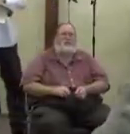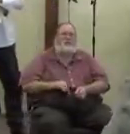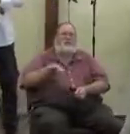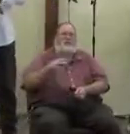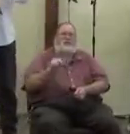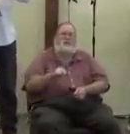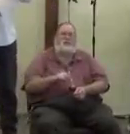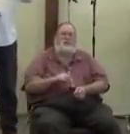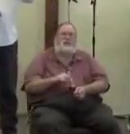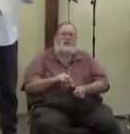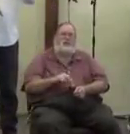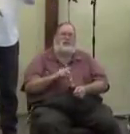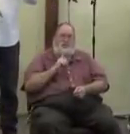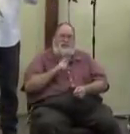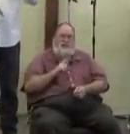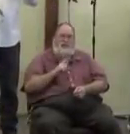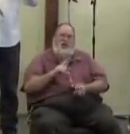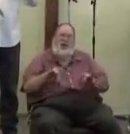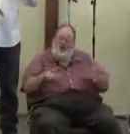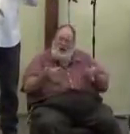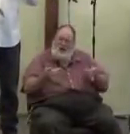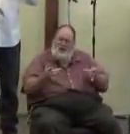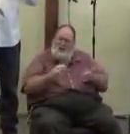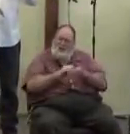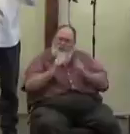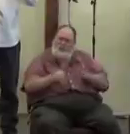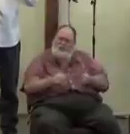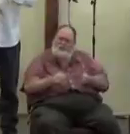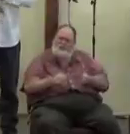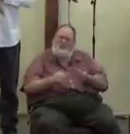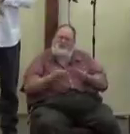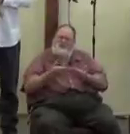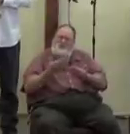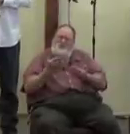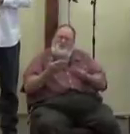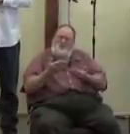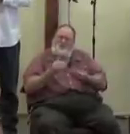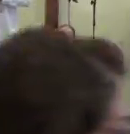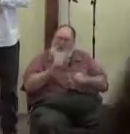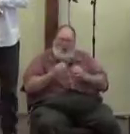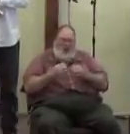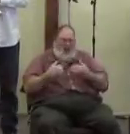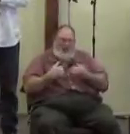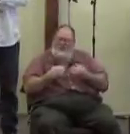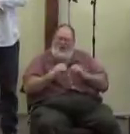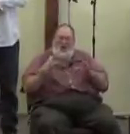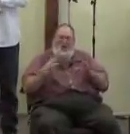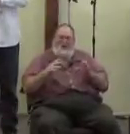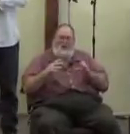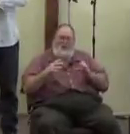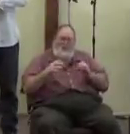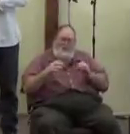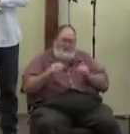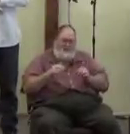John is really a light writer. He's simple, and he doesn't get into much detail, but we'll get into a